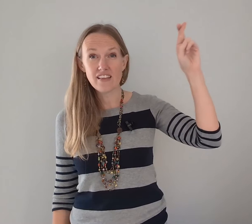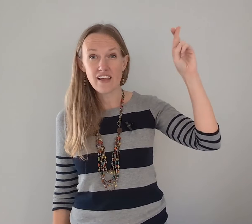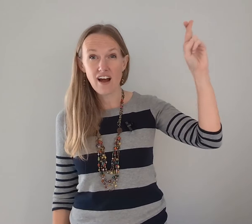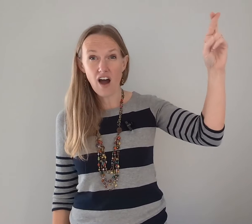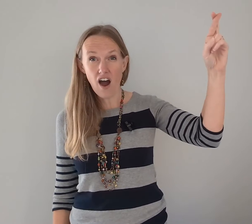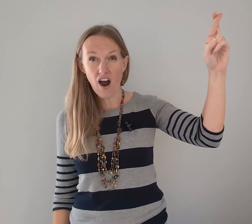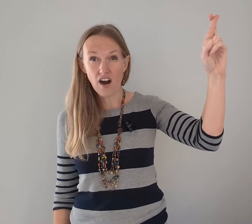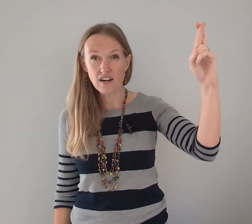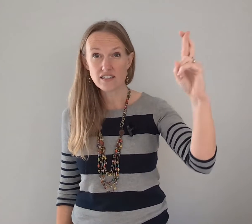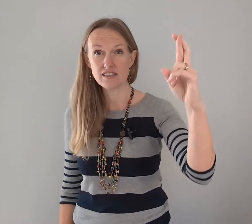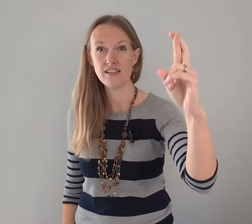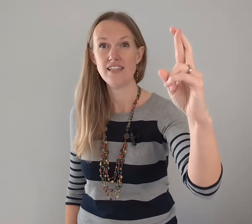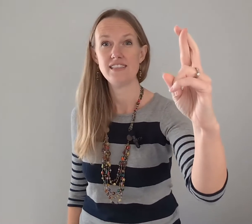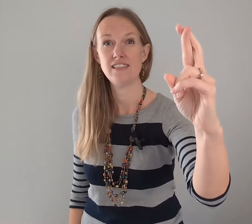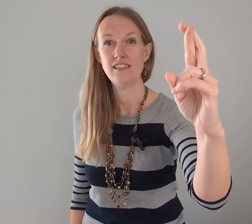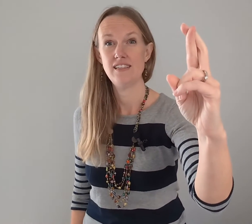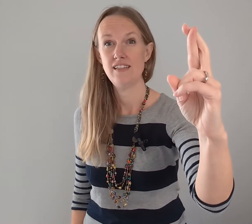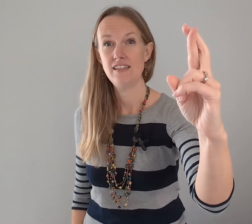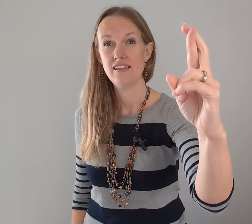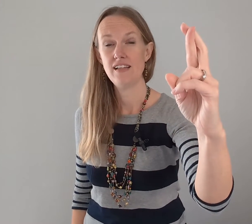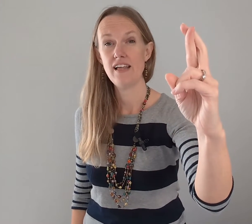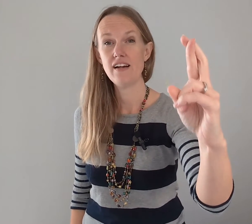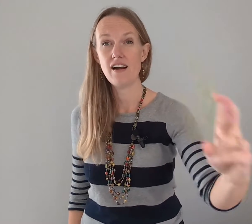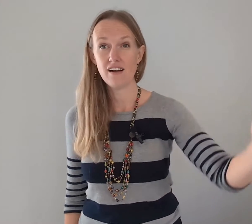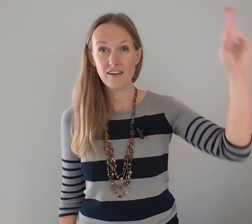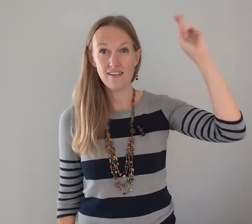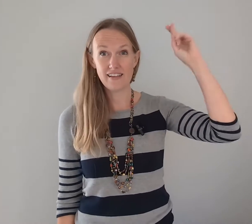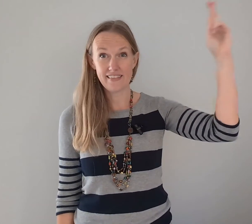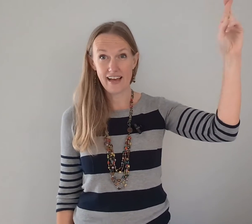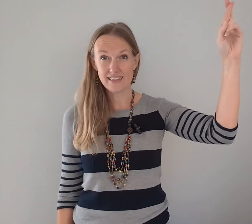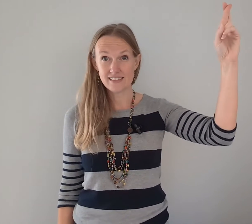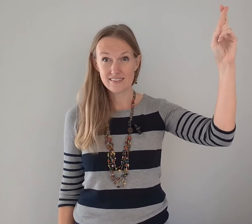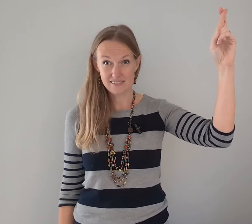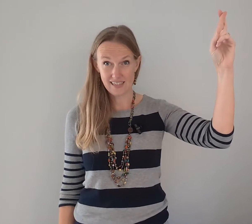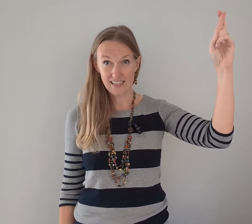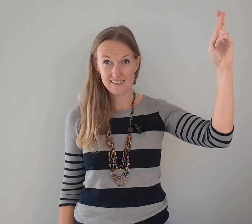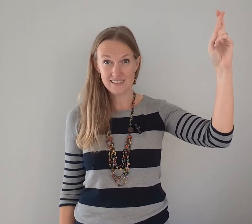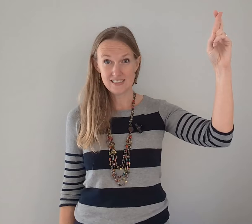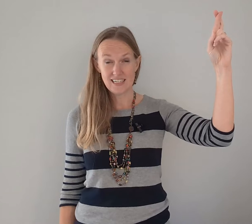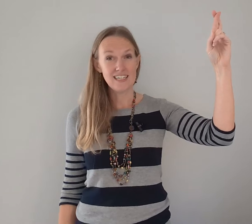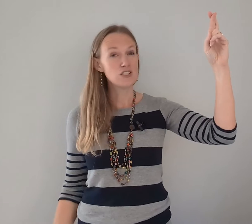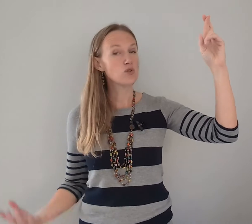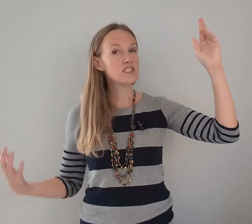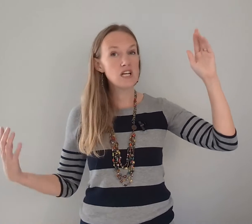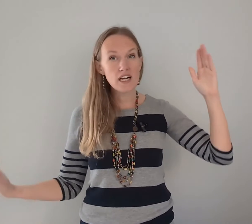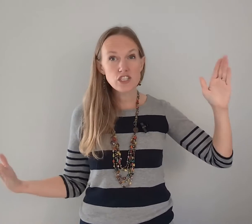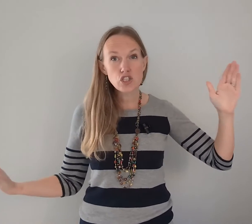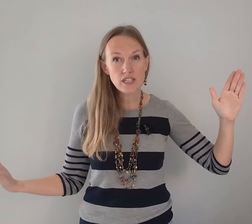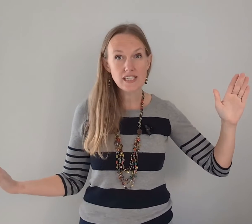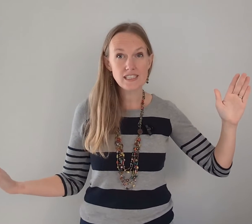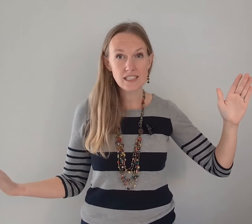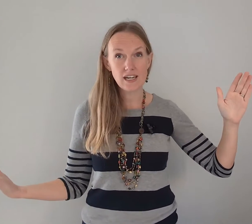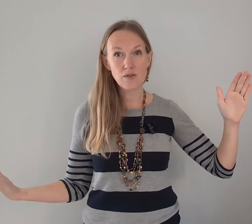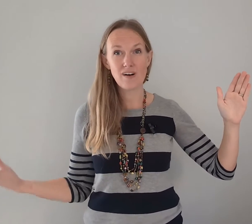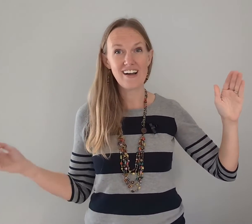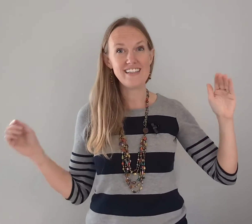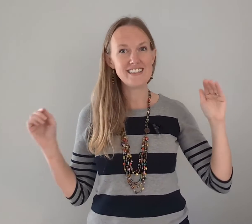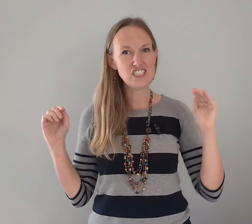then are. So that's the letter R, like that. Okay? So it's not tricky sign-wise. It's